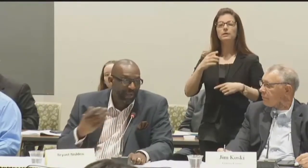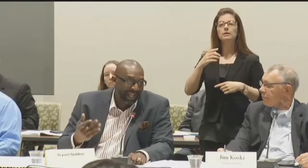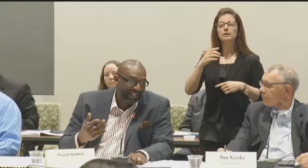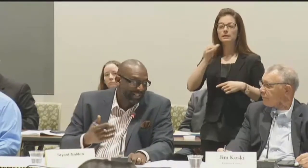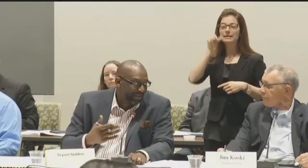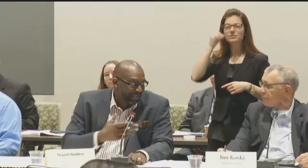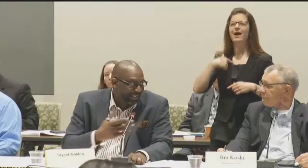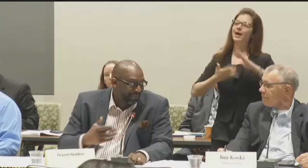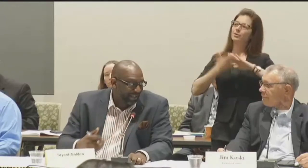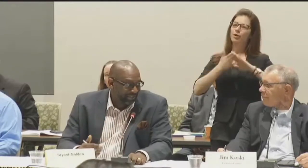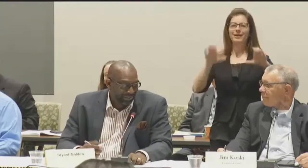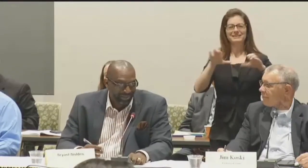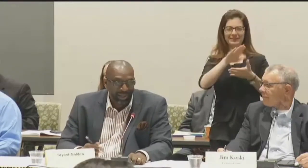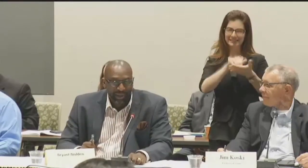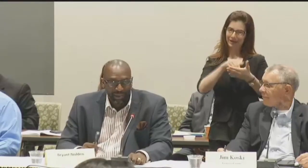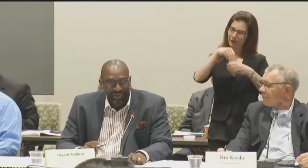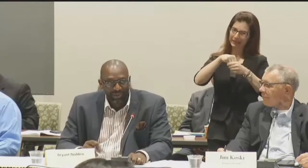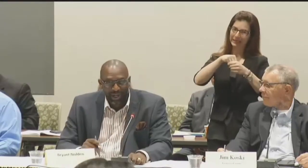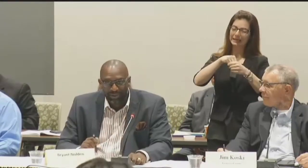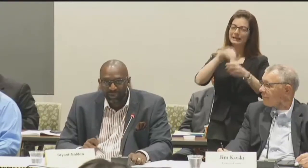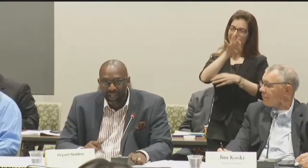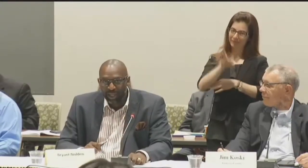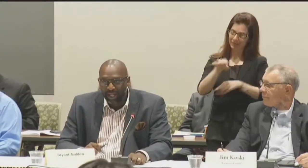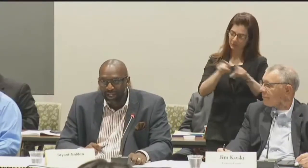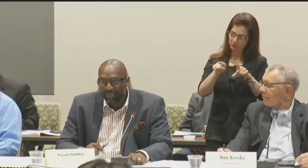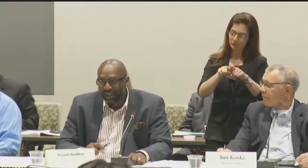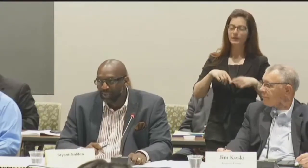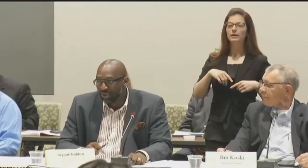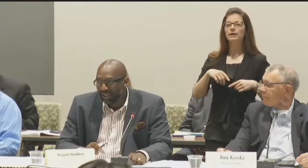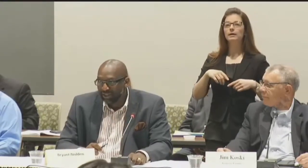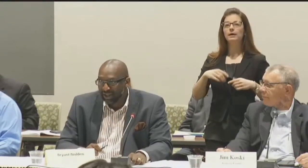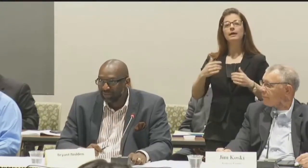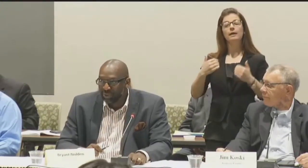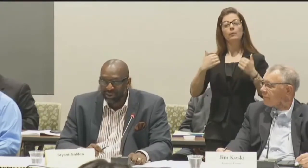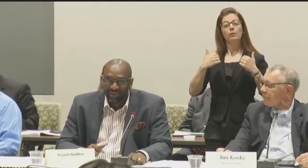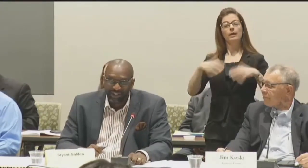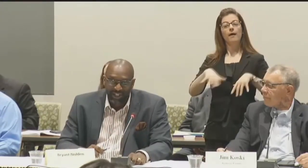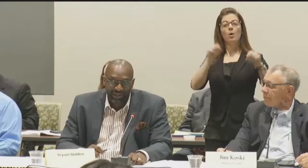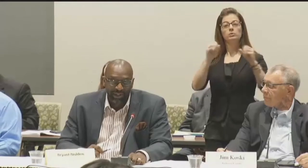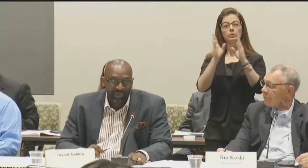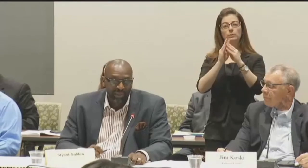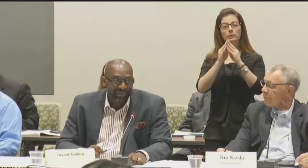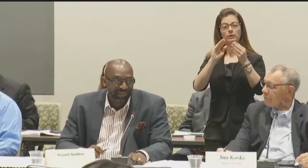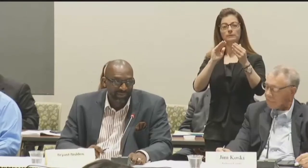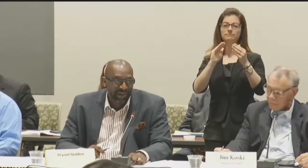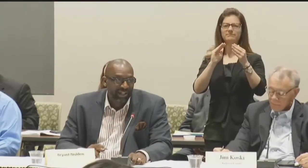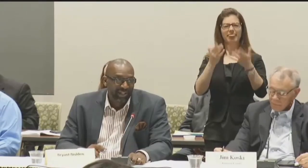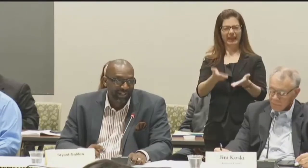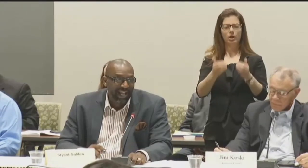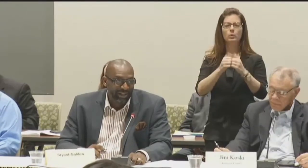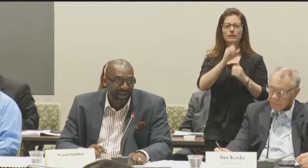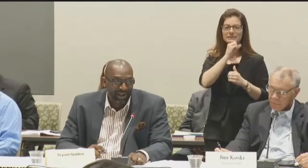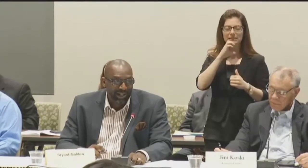I run an activity center in the city of Flint also, too, Burston Fieldhouse. And we had a community meeting there with some of our seniors, and it was some very